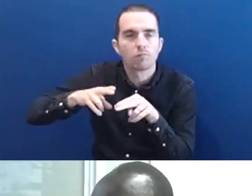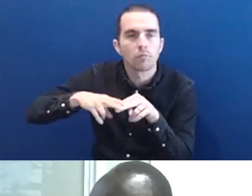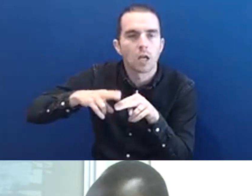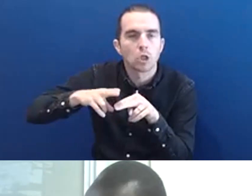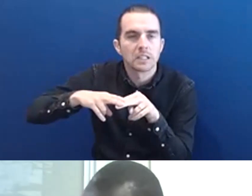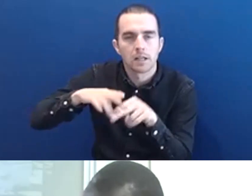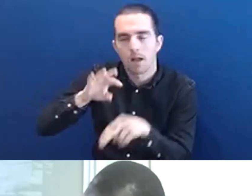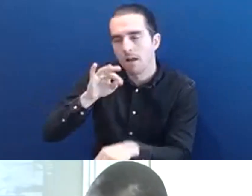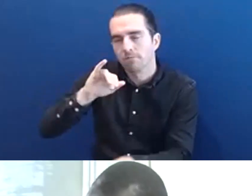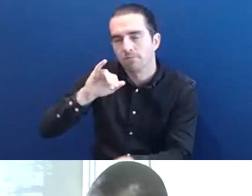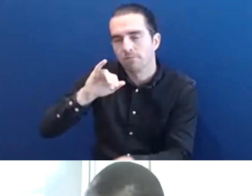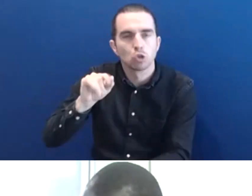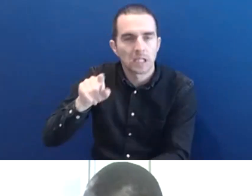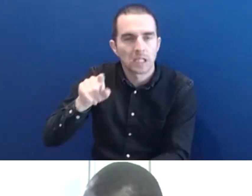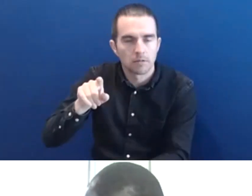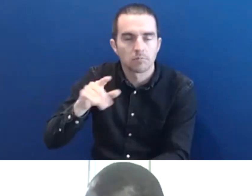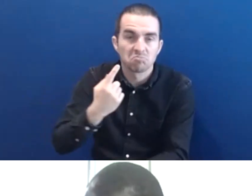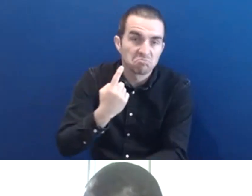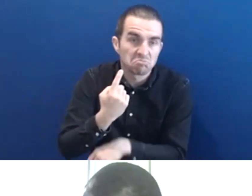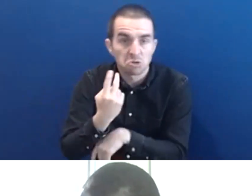Yes, I think the